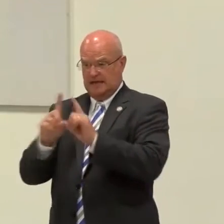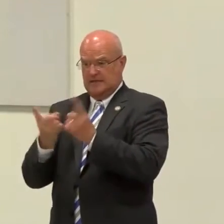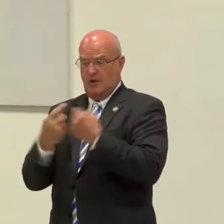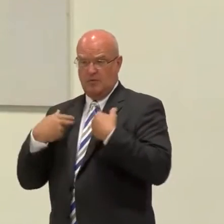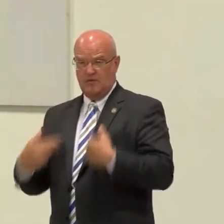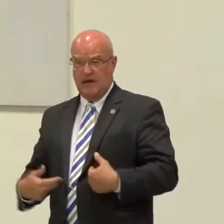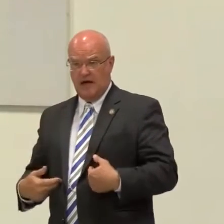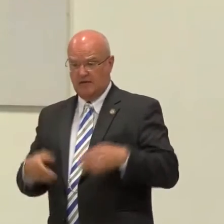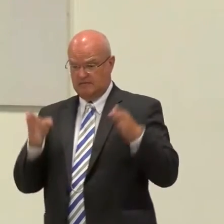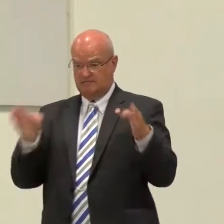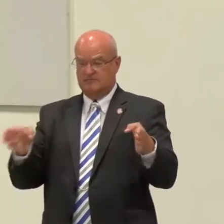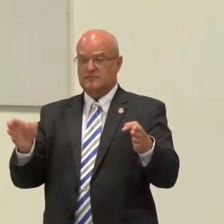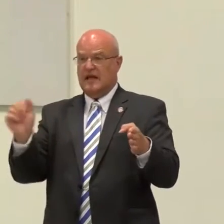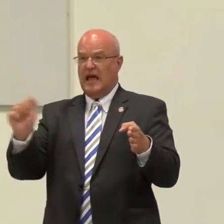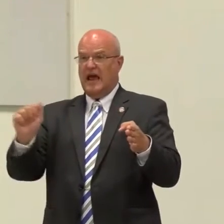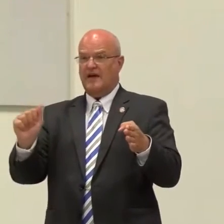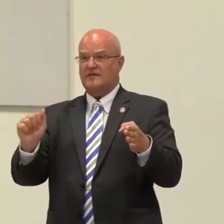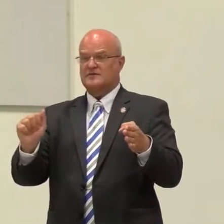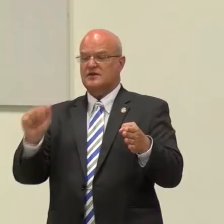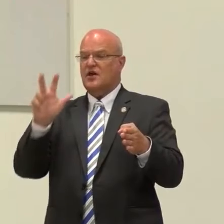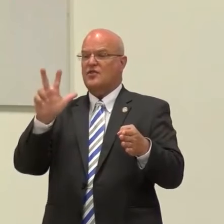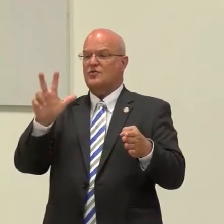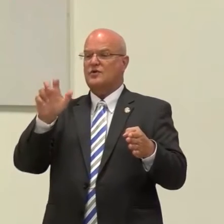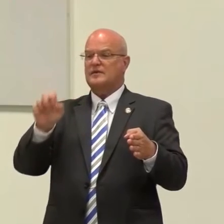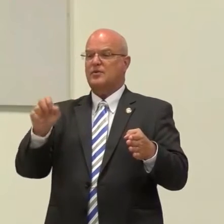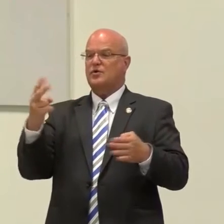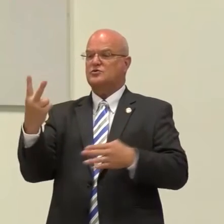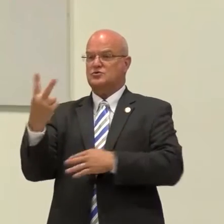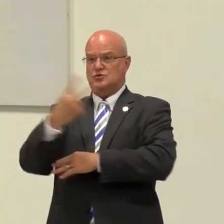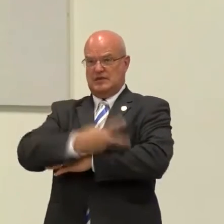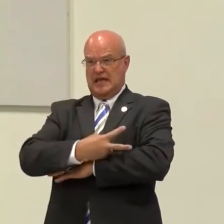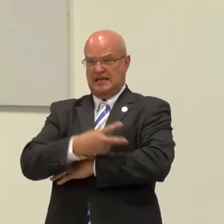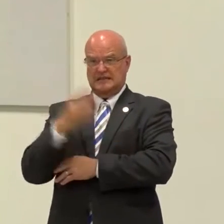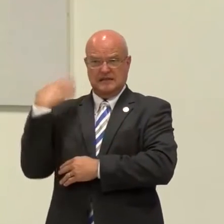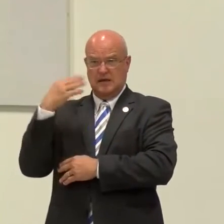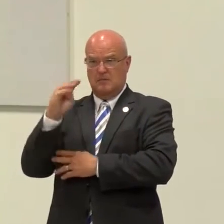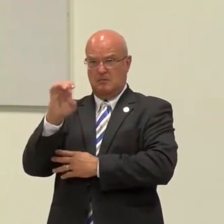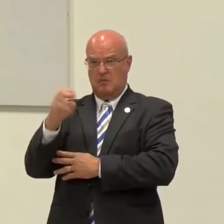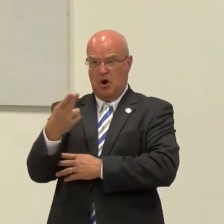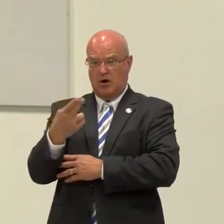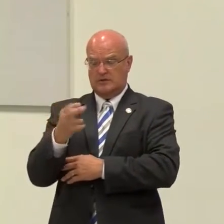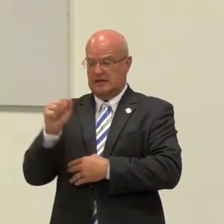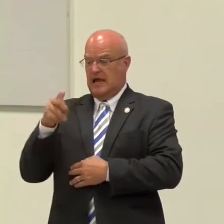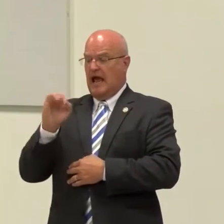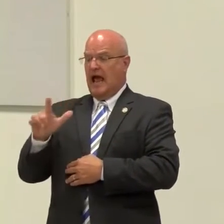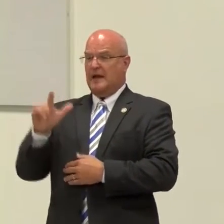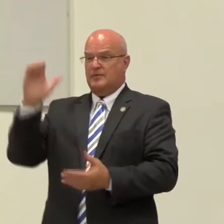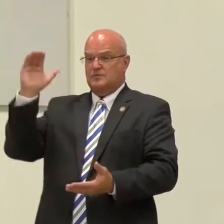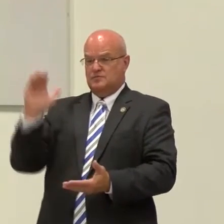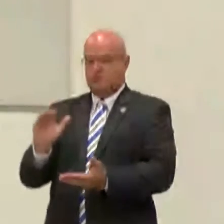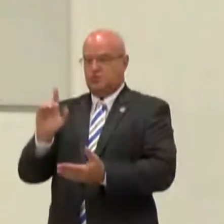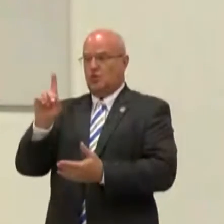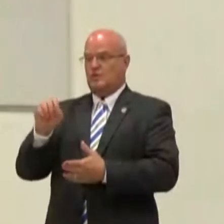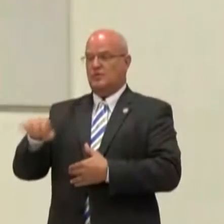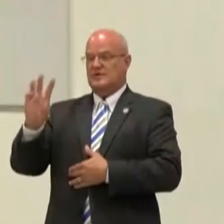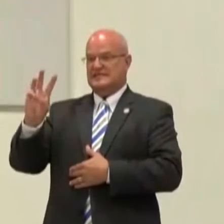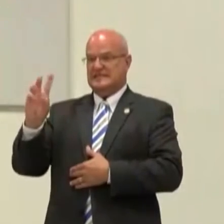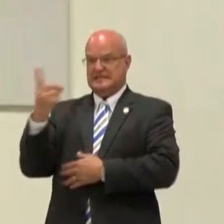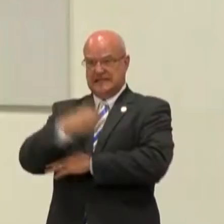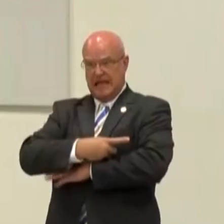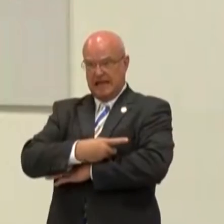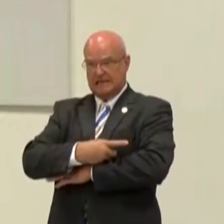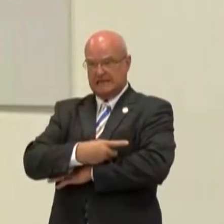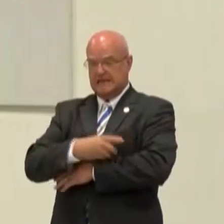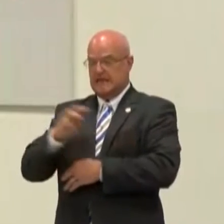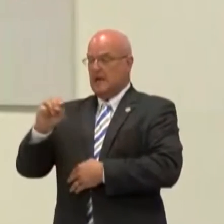of Health, the average was 3.2 days in March. In April, that went down to 1.6